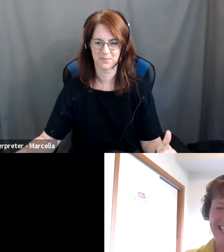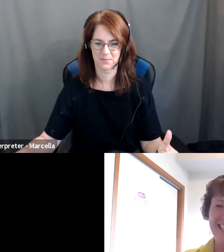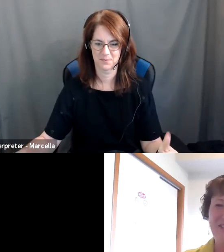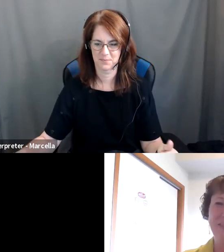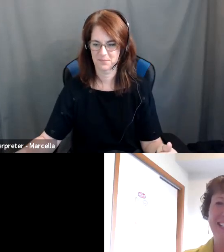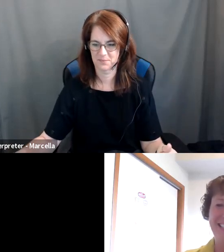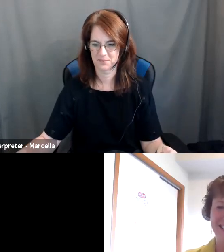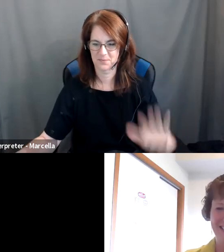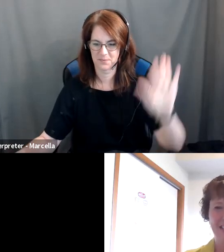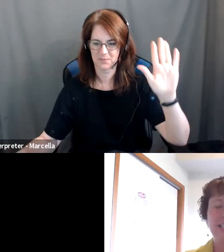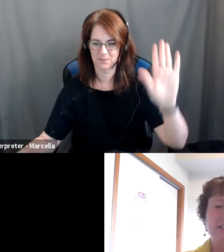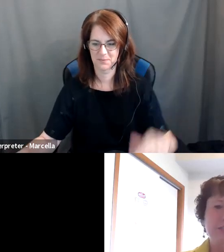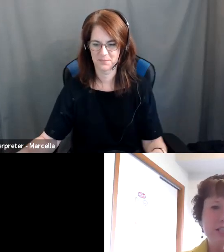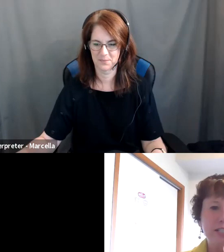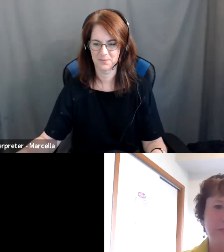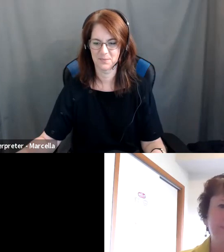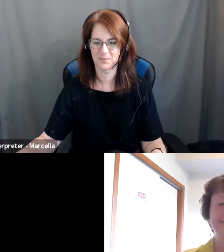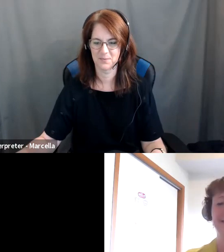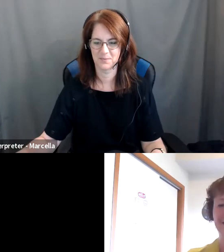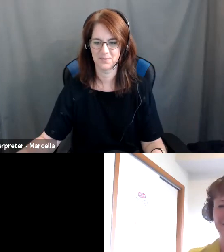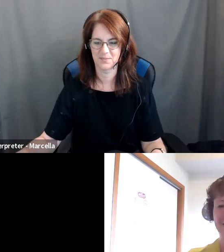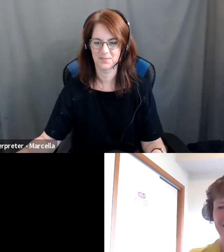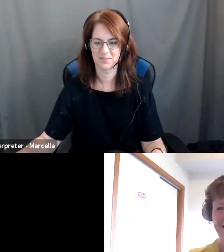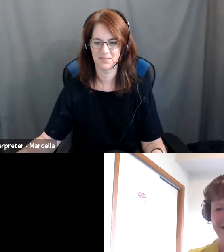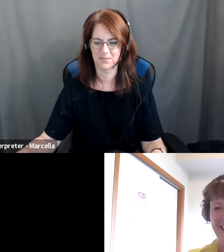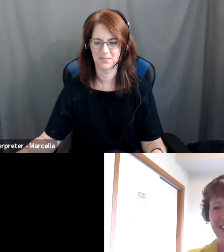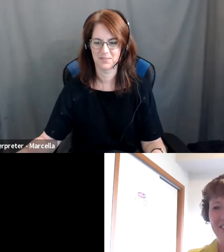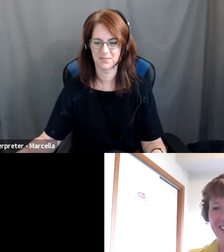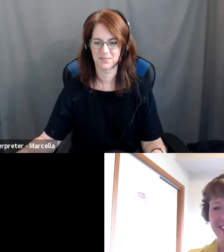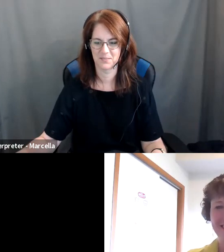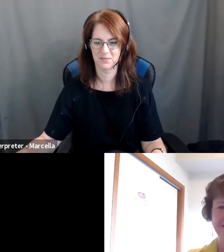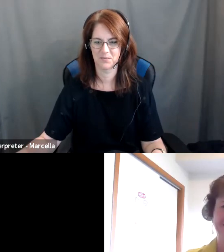Thanks, everybody. Get out of here. Thanks, vendor table. Thanks, Dawn. Thank you. Thank you, Dawn.